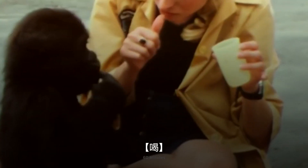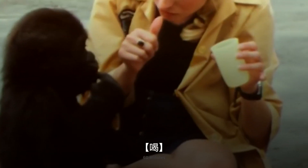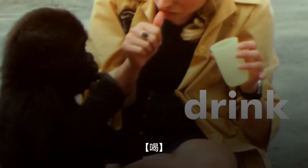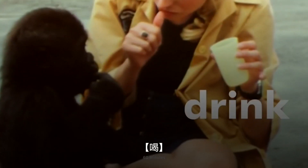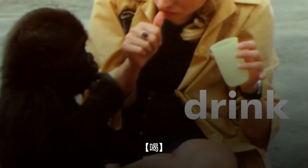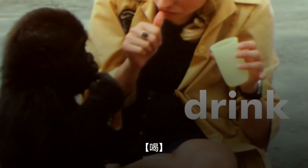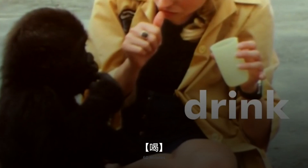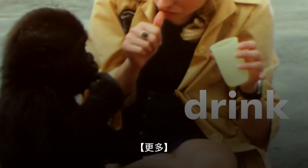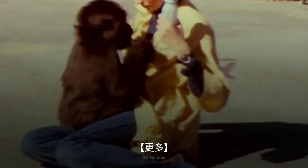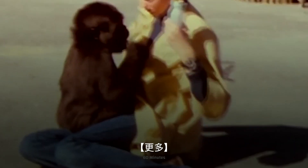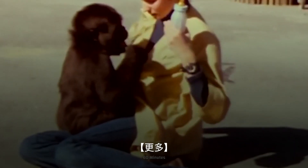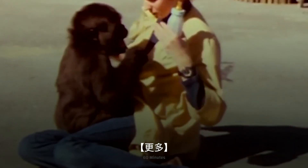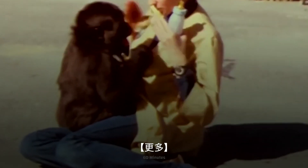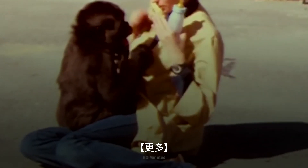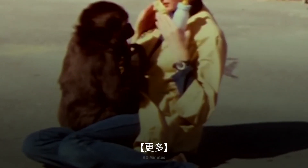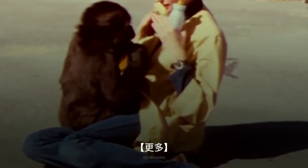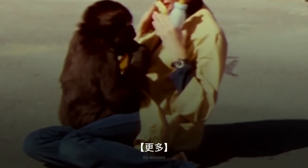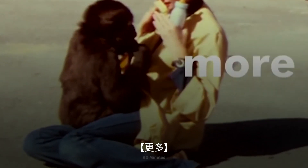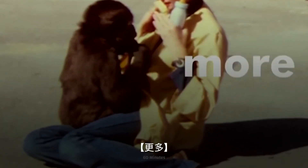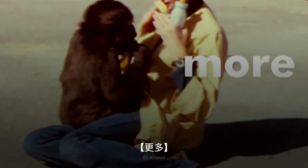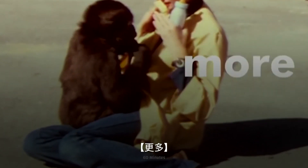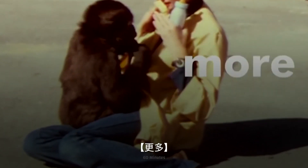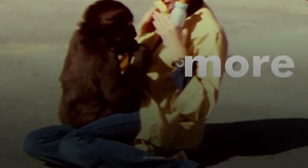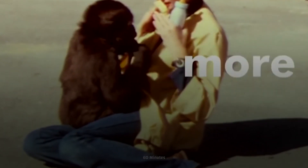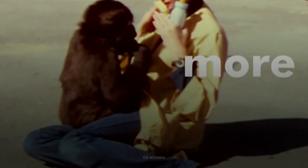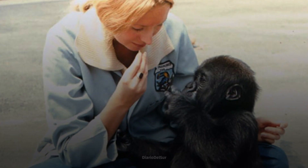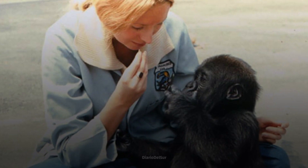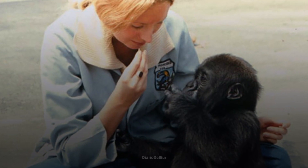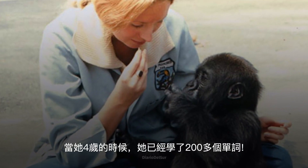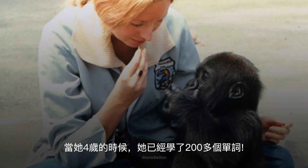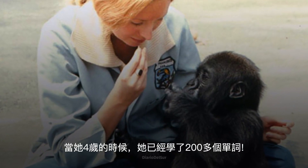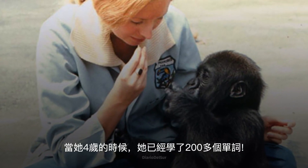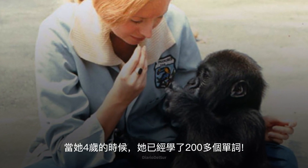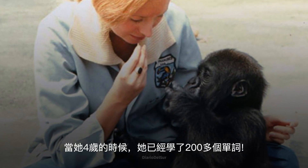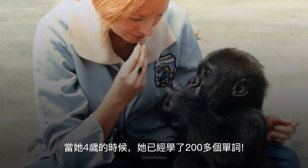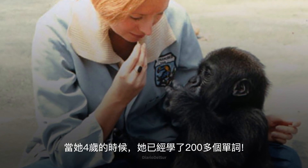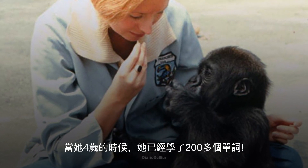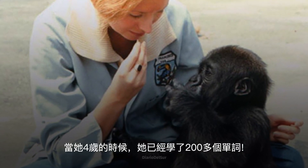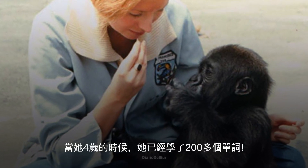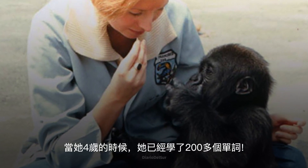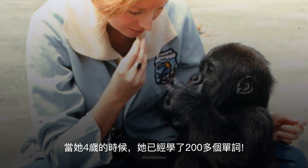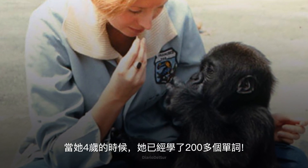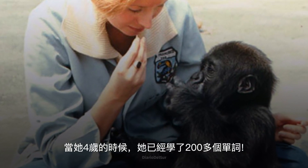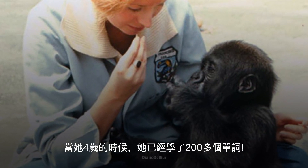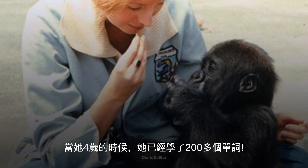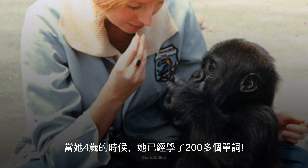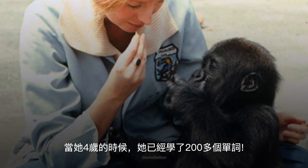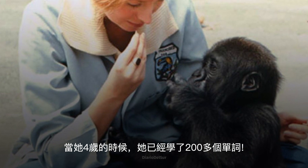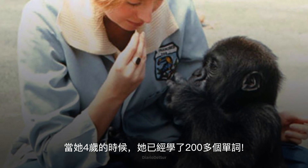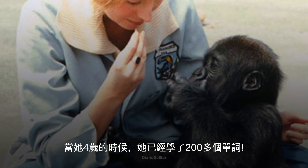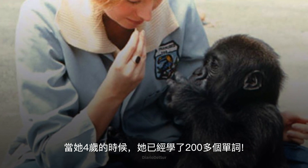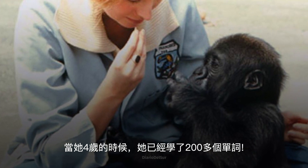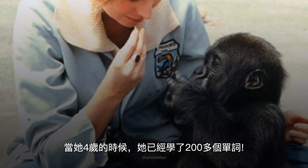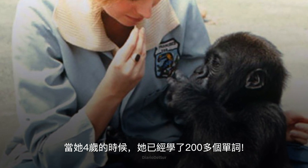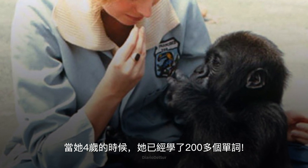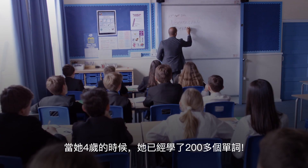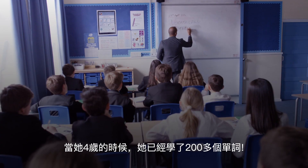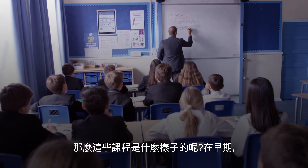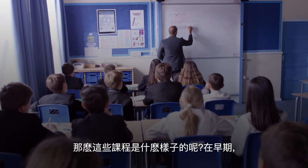drink, and more. By the time she was 4 years old, she had learned more than 200 words.